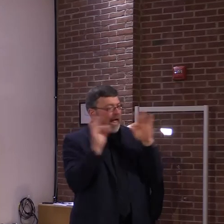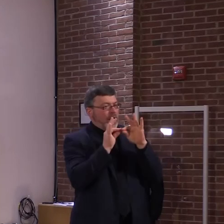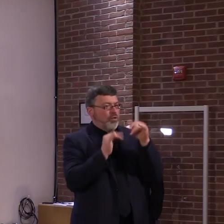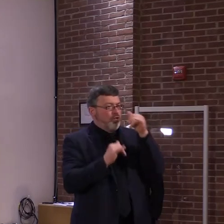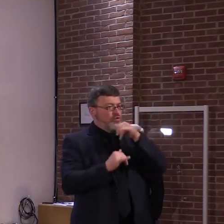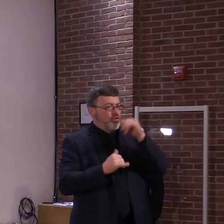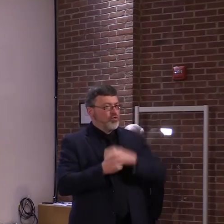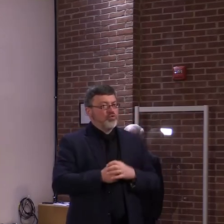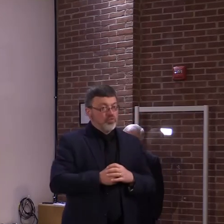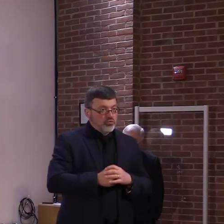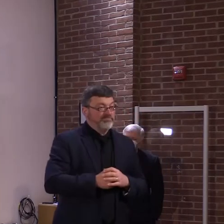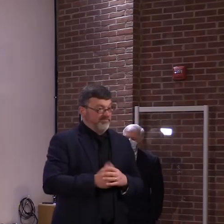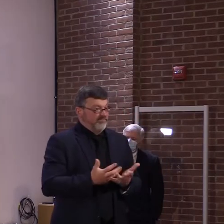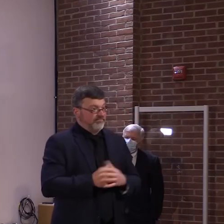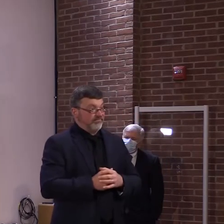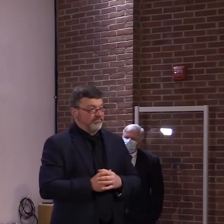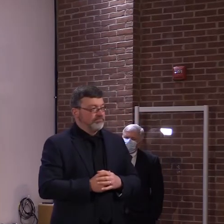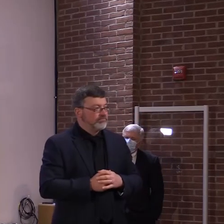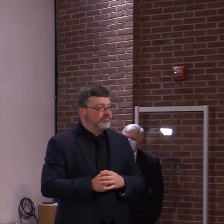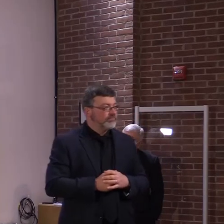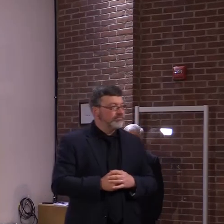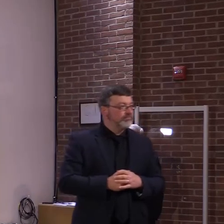Thank you.